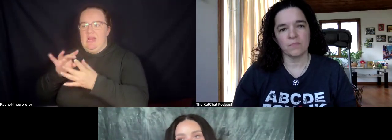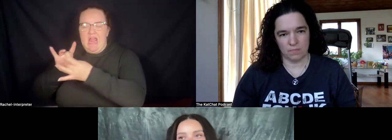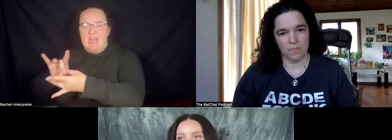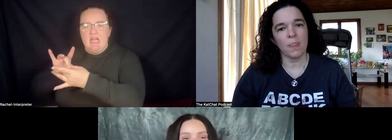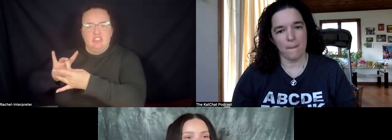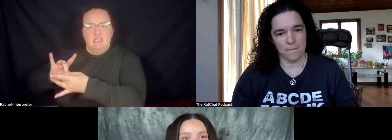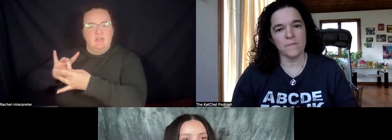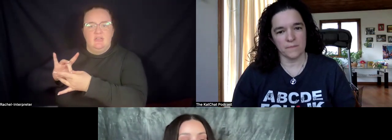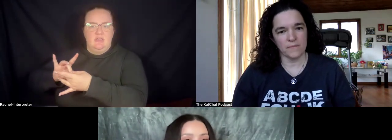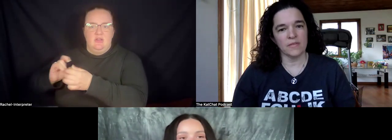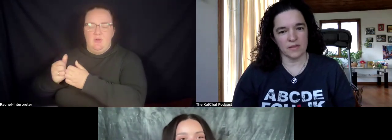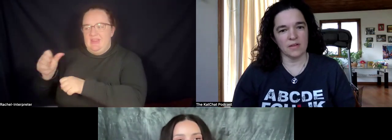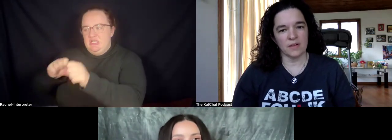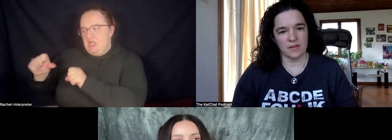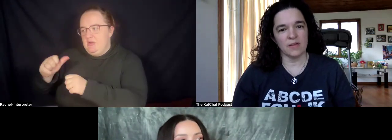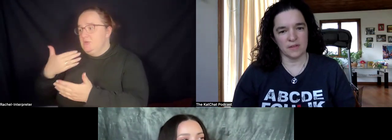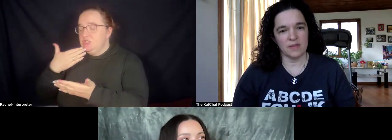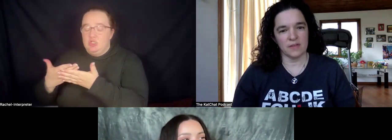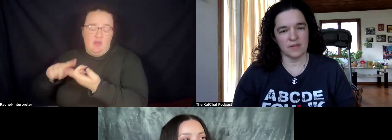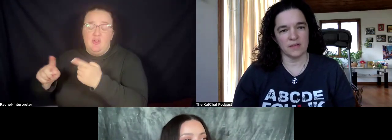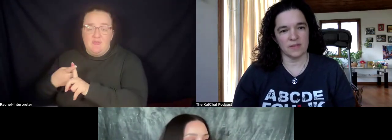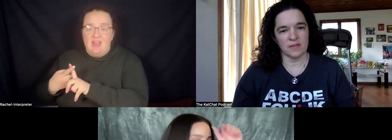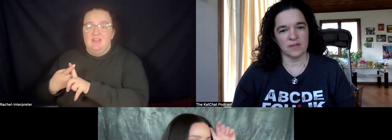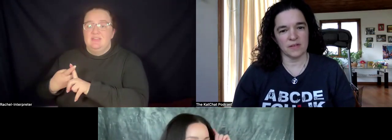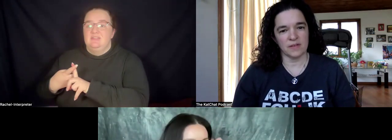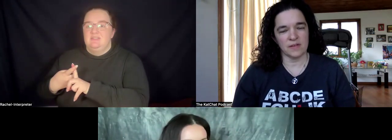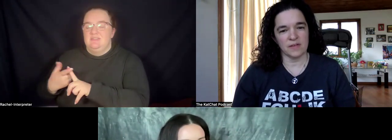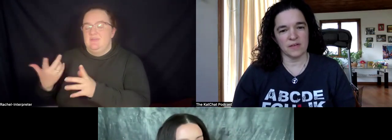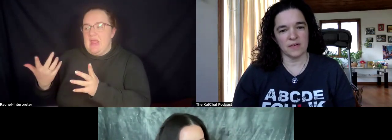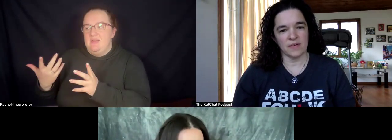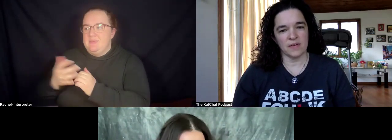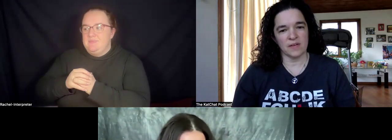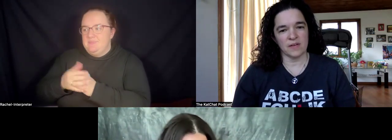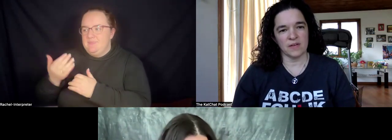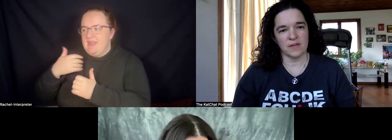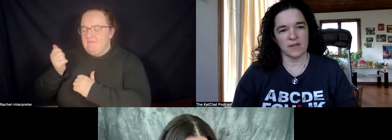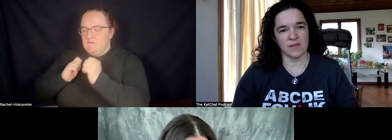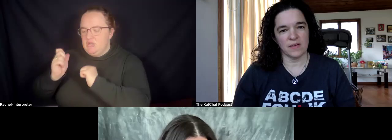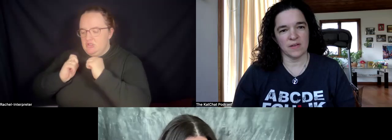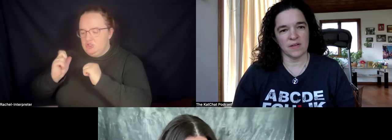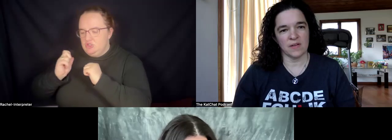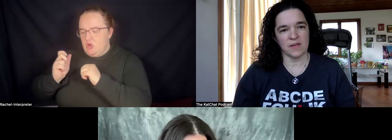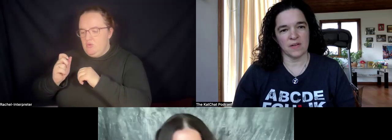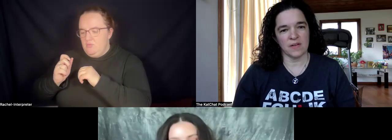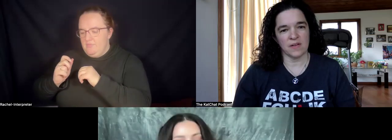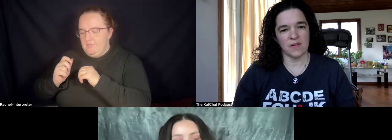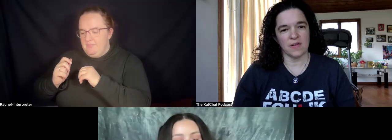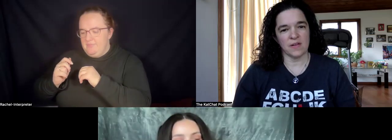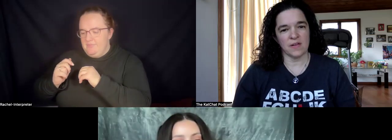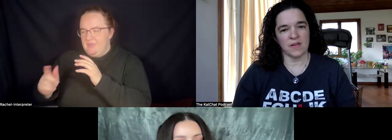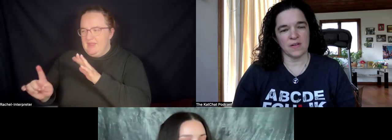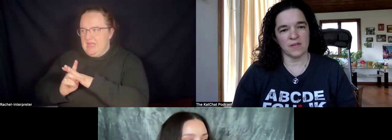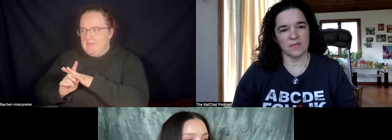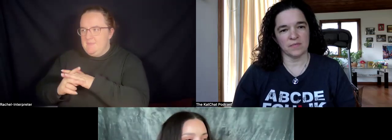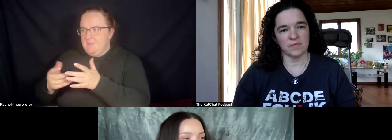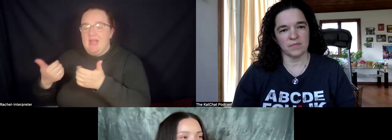think we're just very, very good friends. And even there's a show that came up I got an